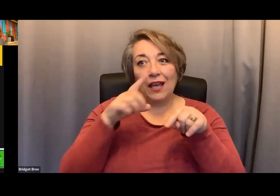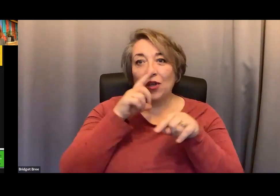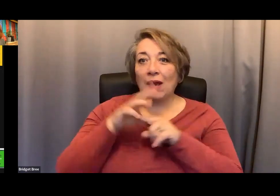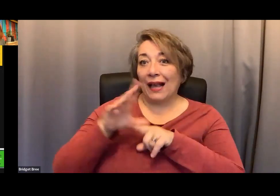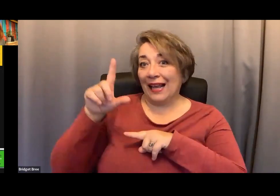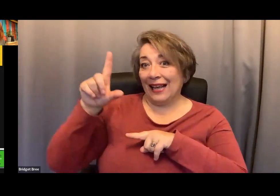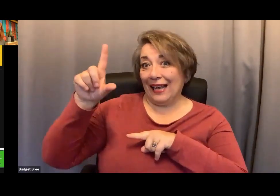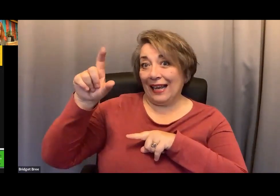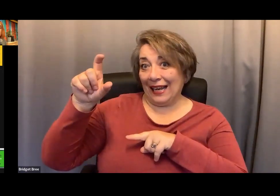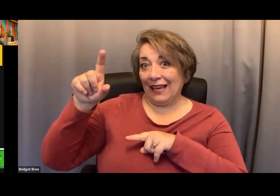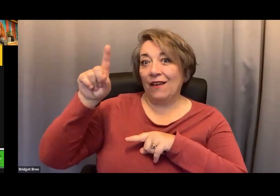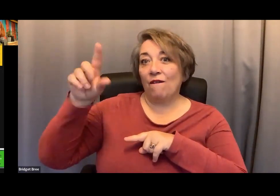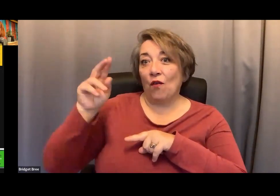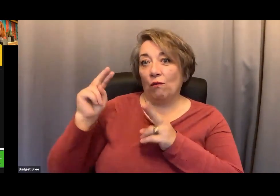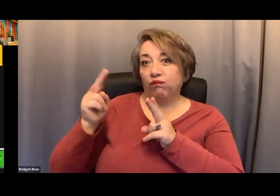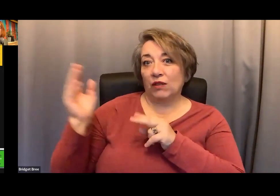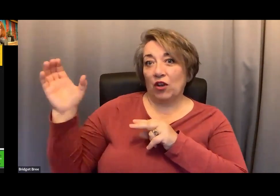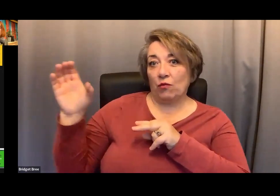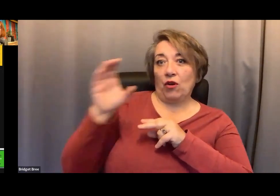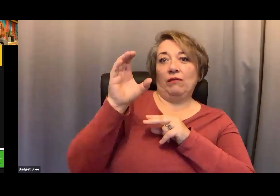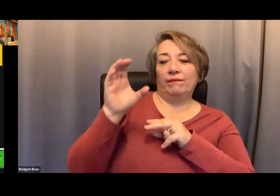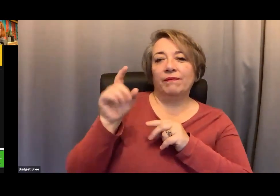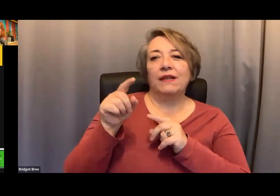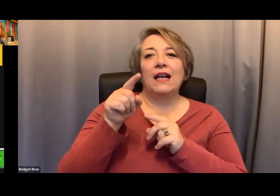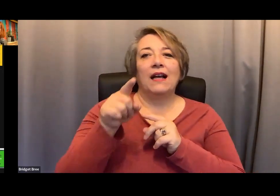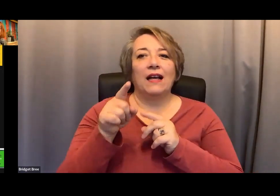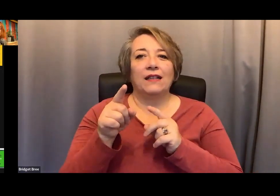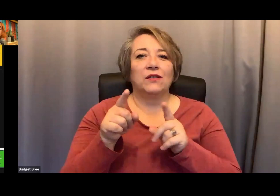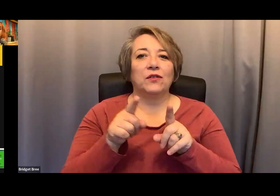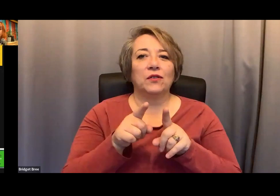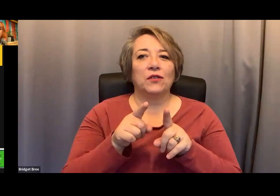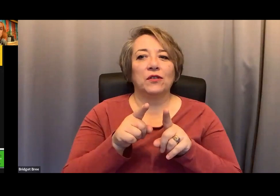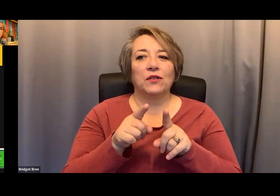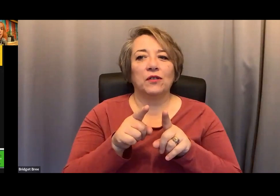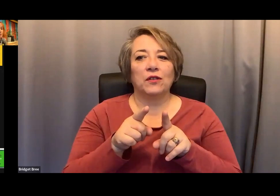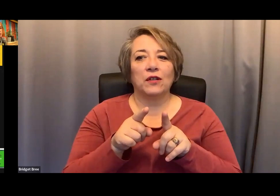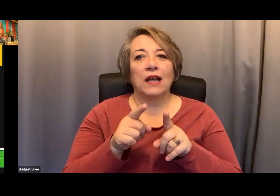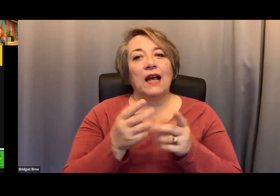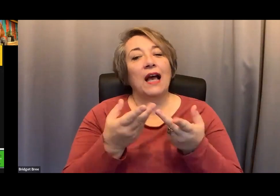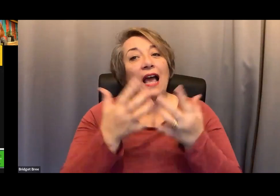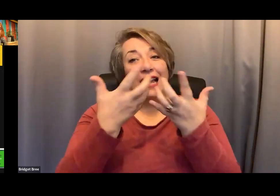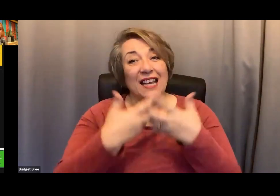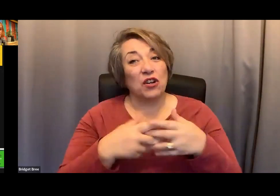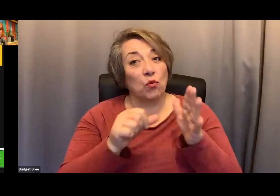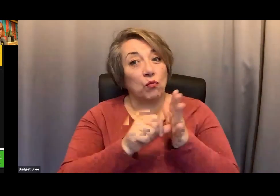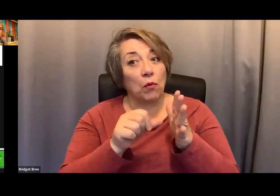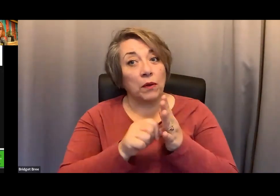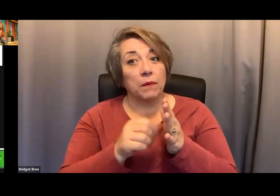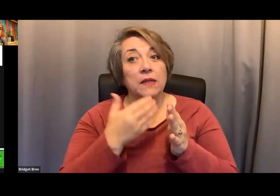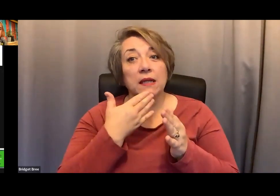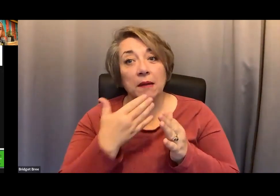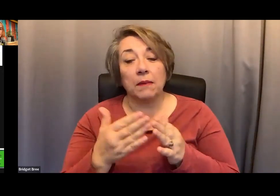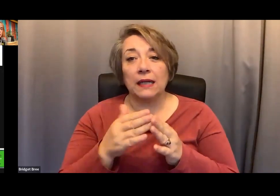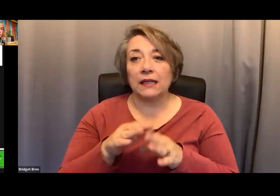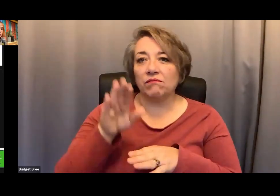interpretation button to enable it, and post check with Lee and Arthur for any technical issues, and keep yourself muted, please.